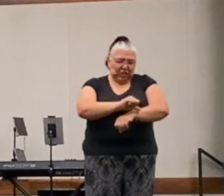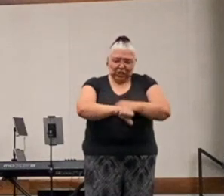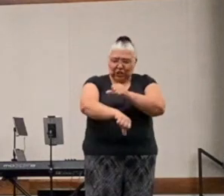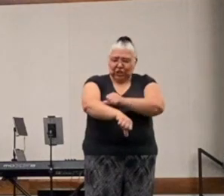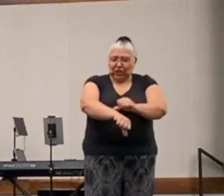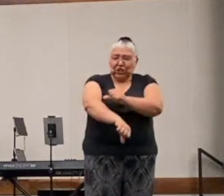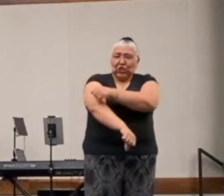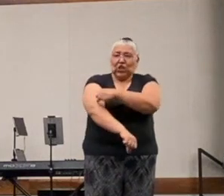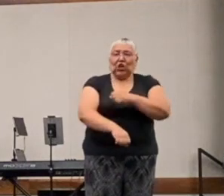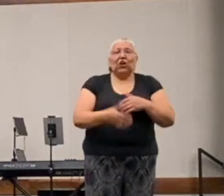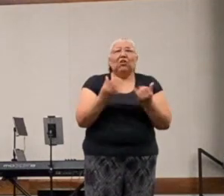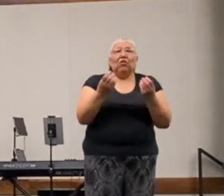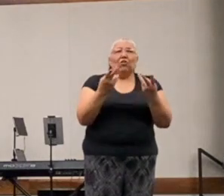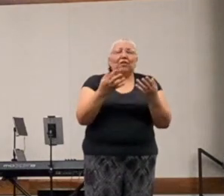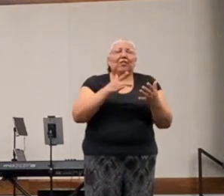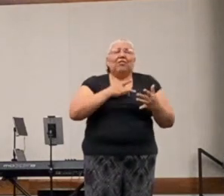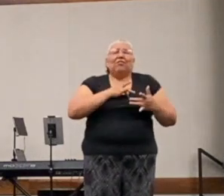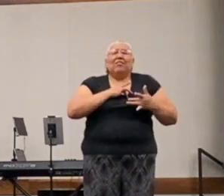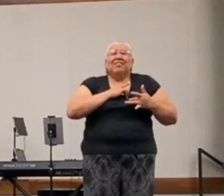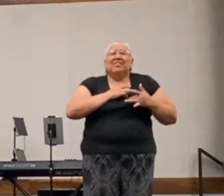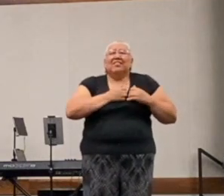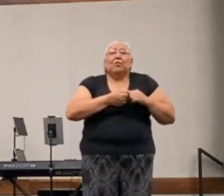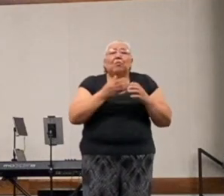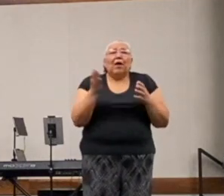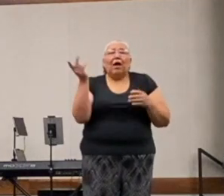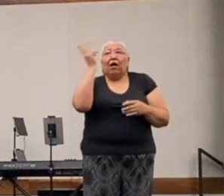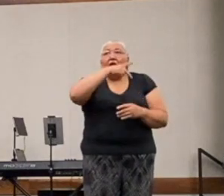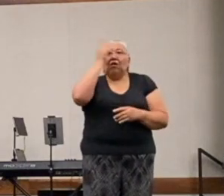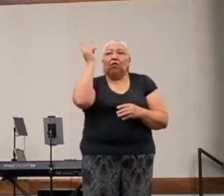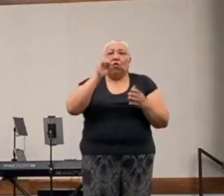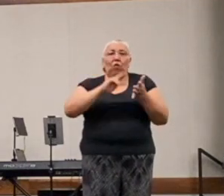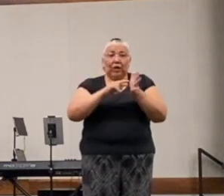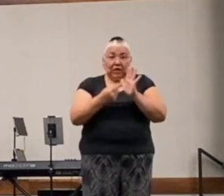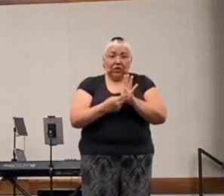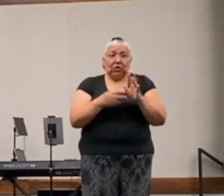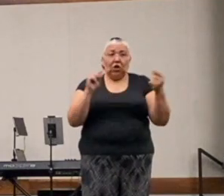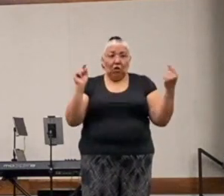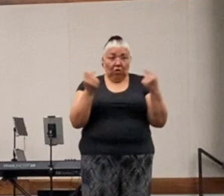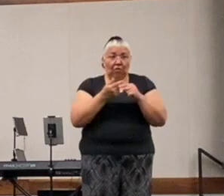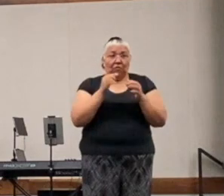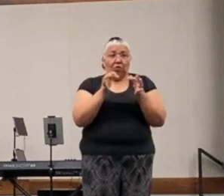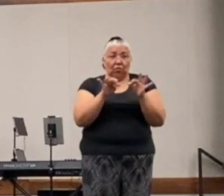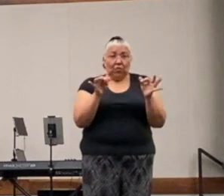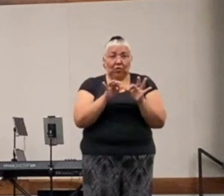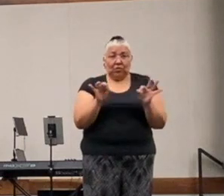their reputations damaged by careless or intentionally harmful words.